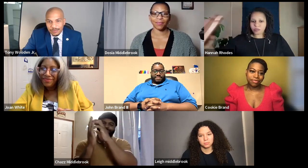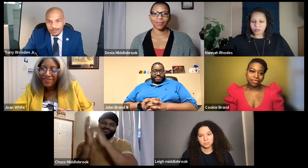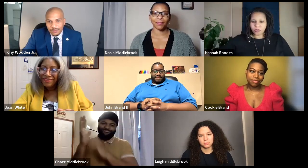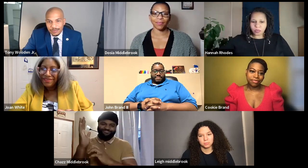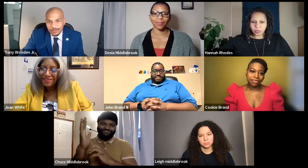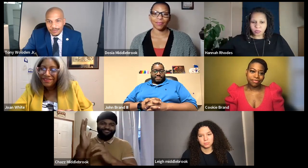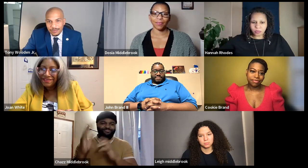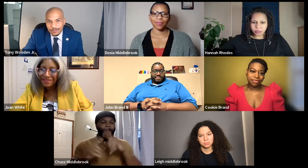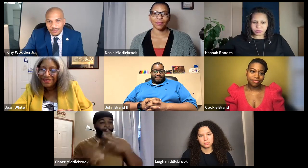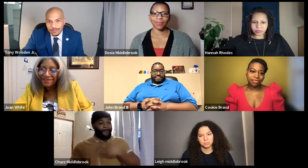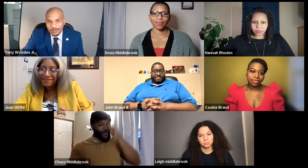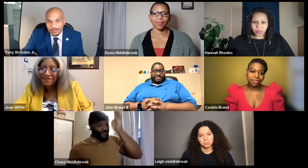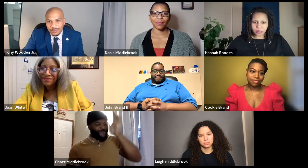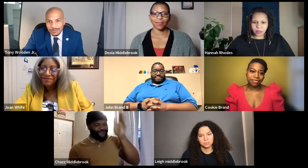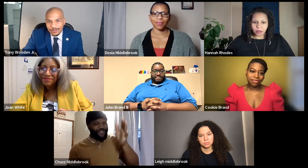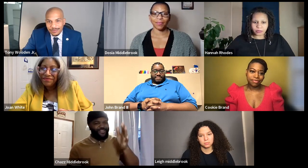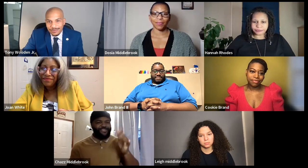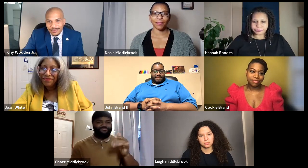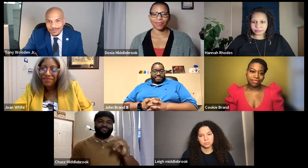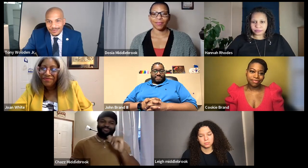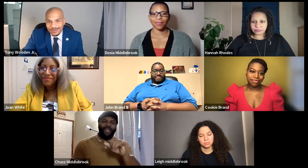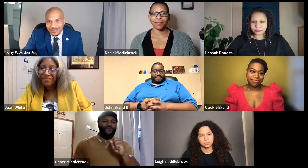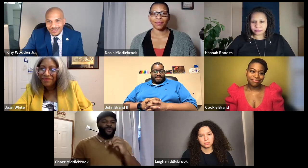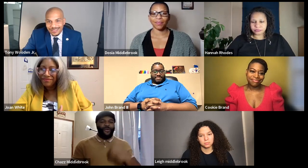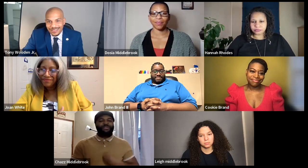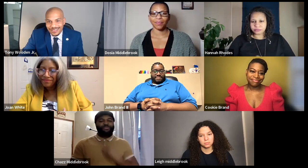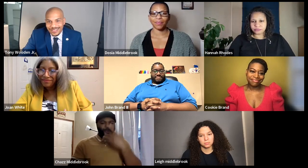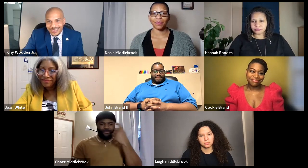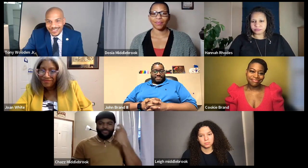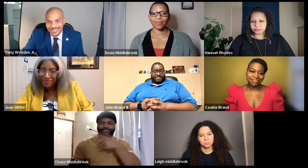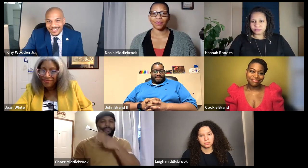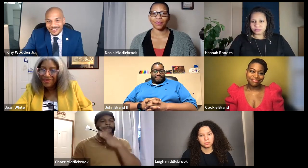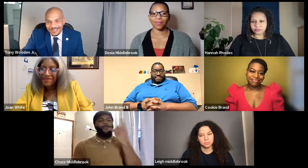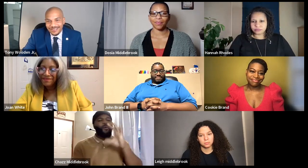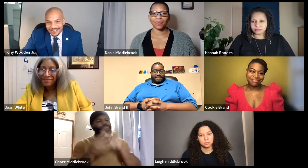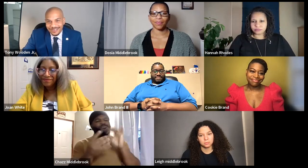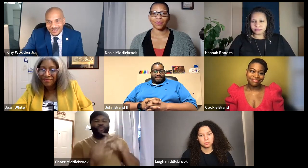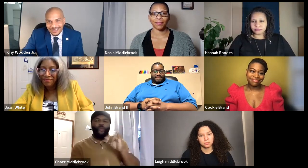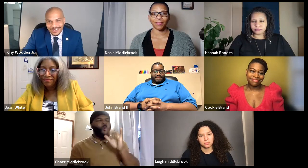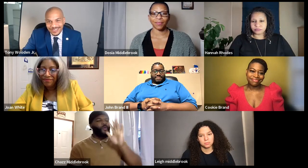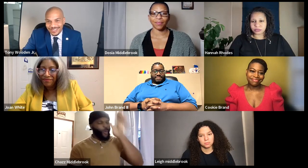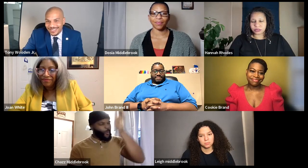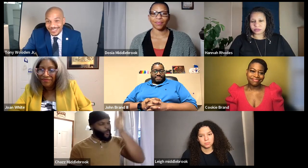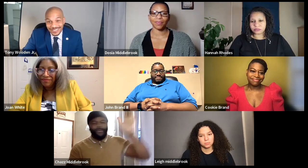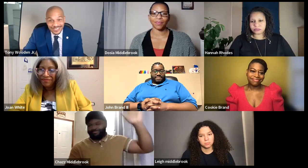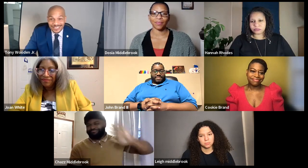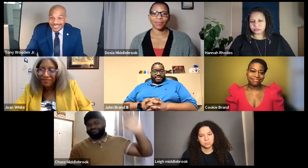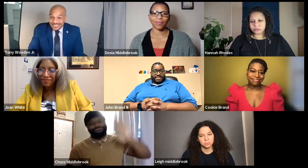to look at old articles and to read that, to know that that was my grandfather and that's his legacy. It was always inspiring to me to hear